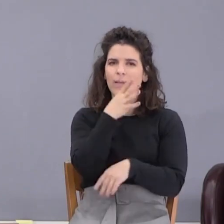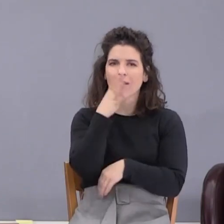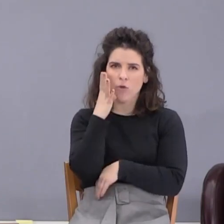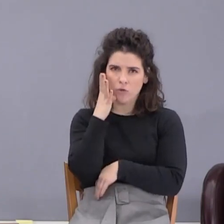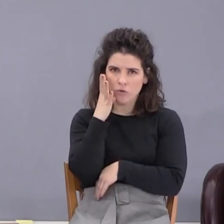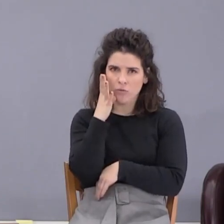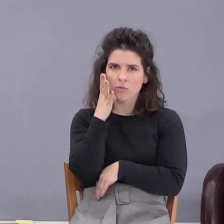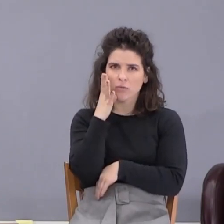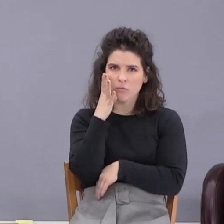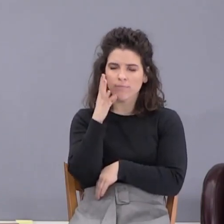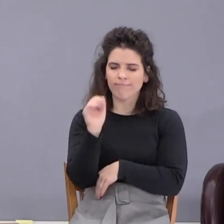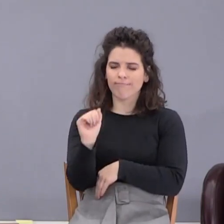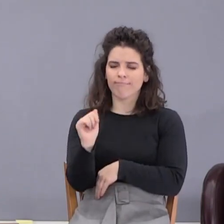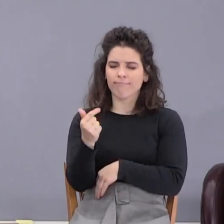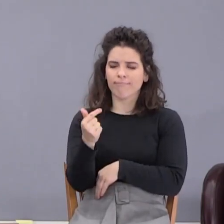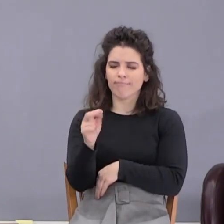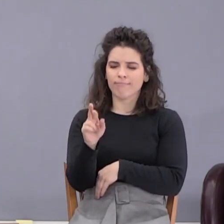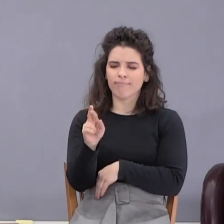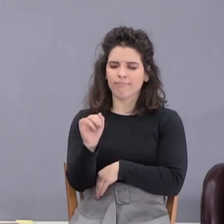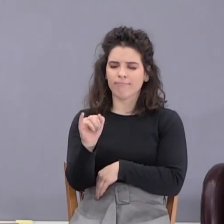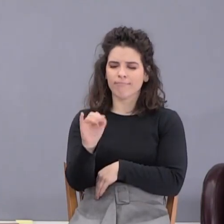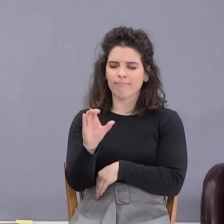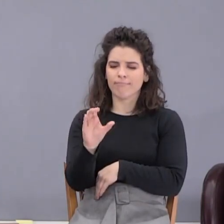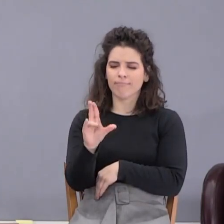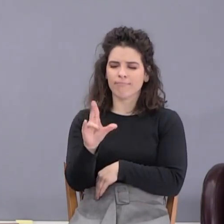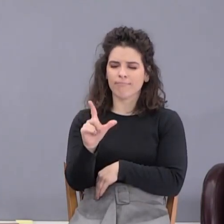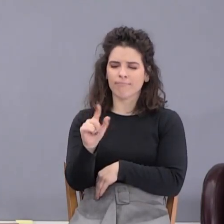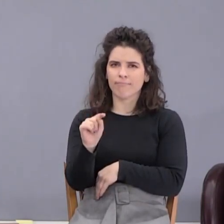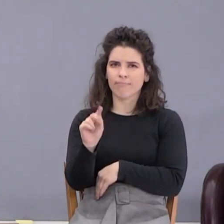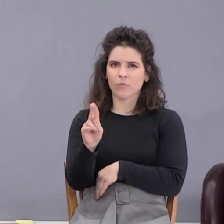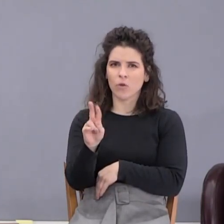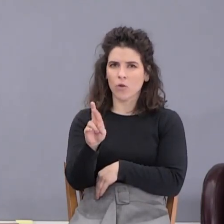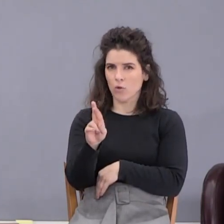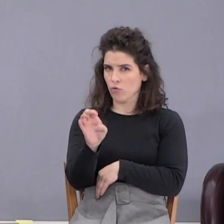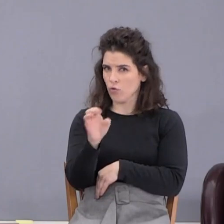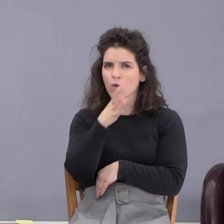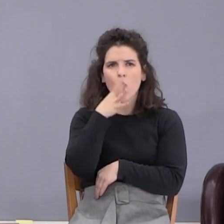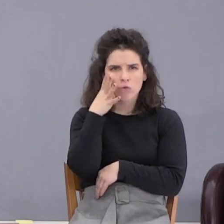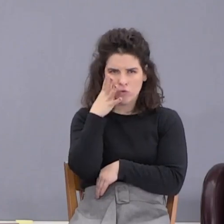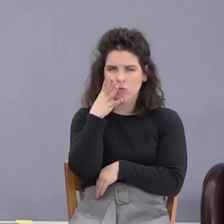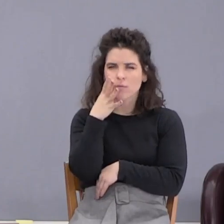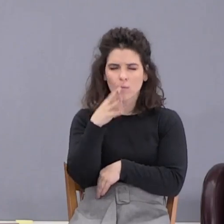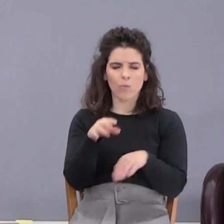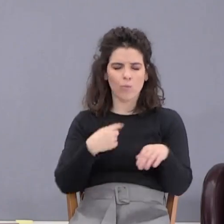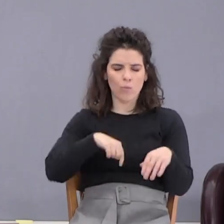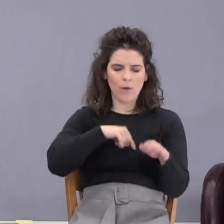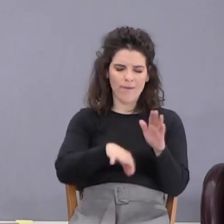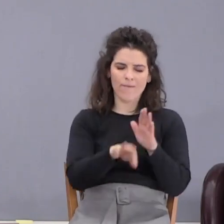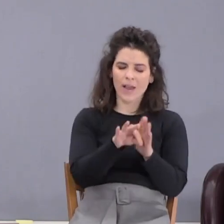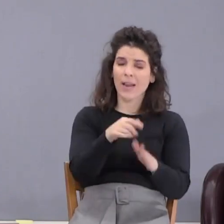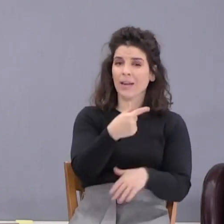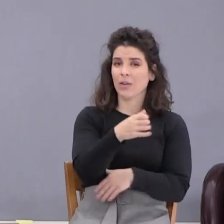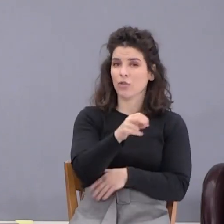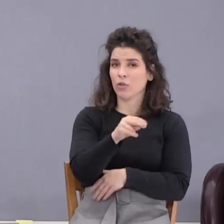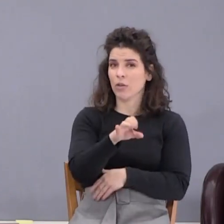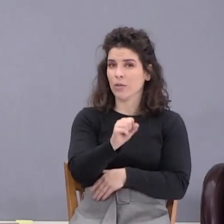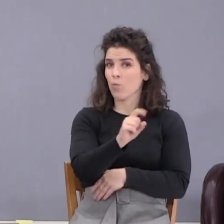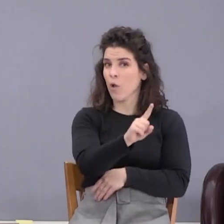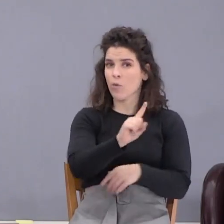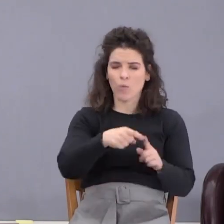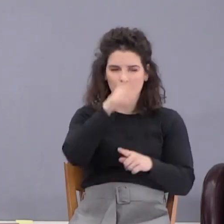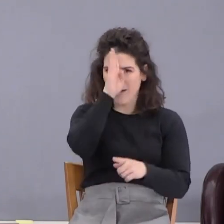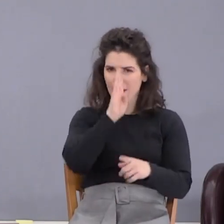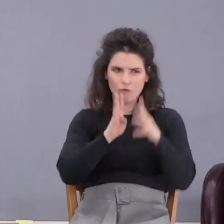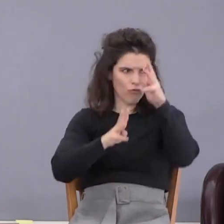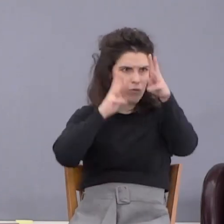agriculture, we find in the creation in Genesis 1, when God created agriculture,